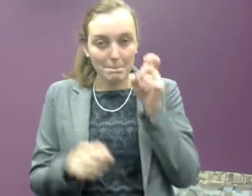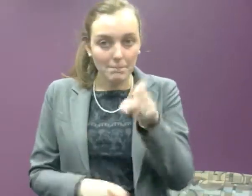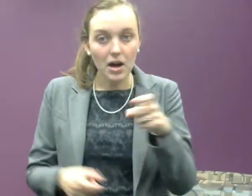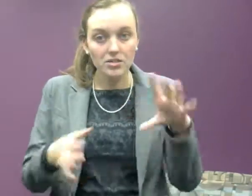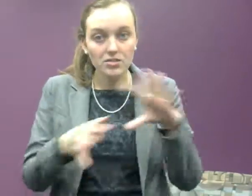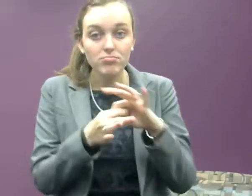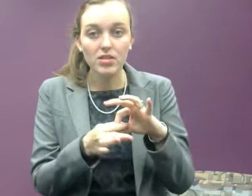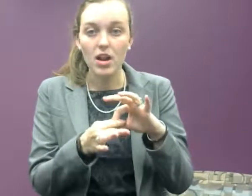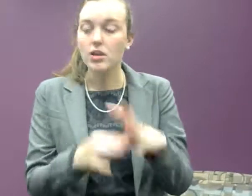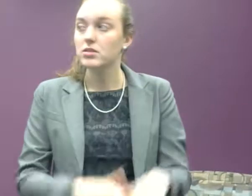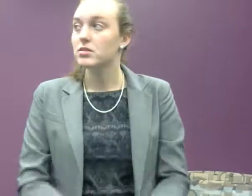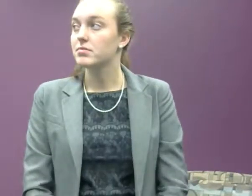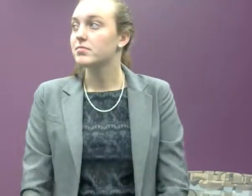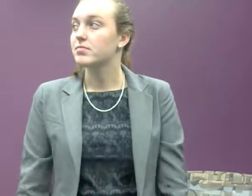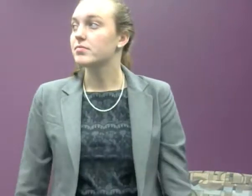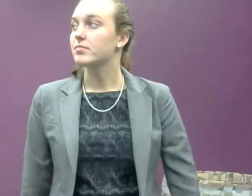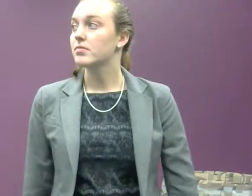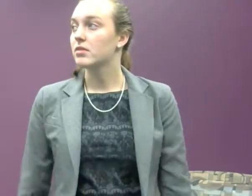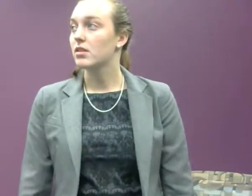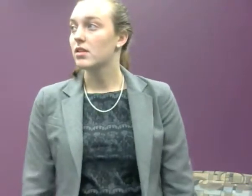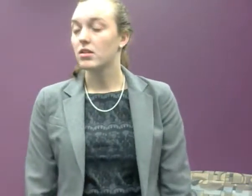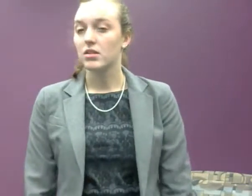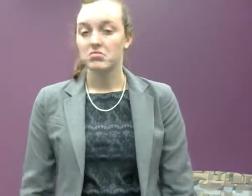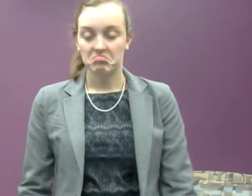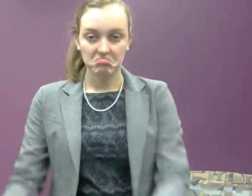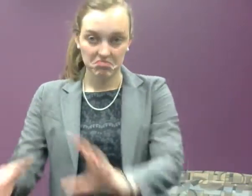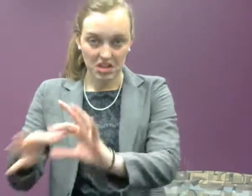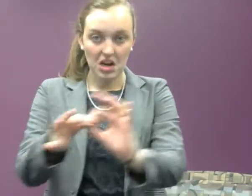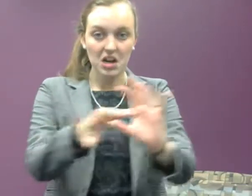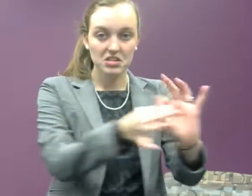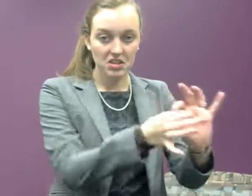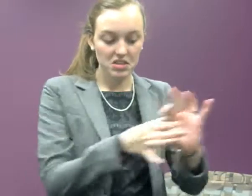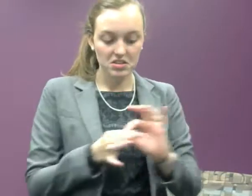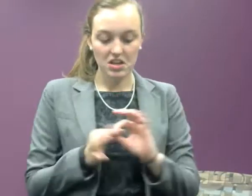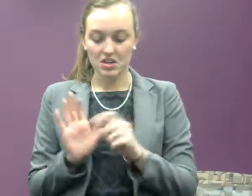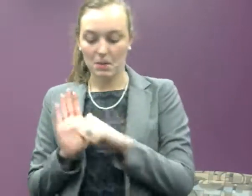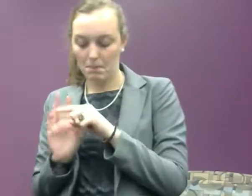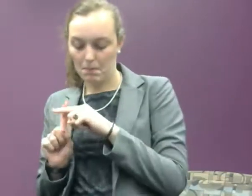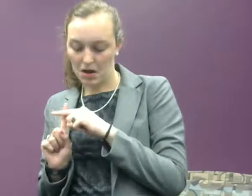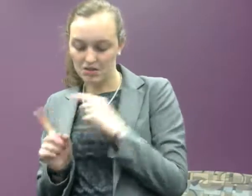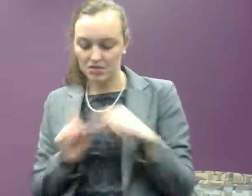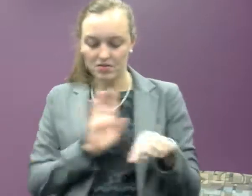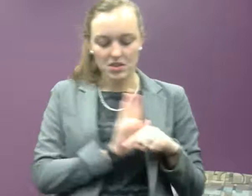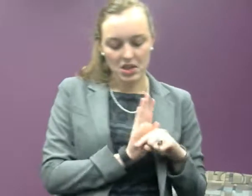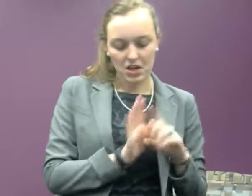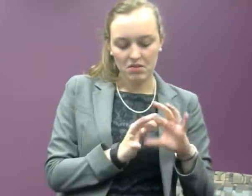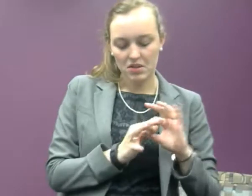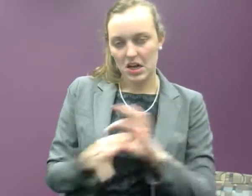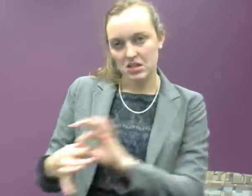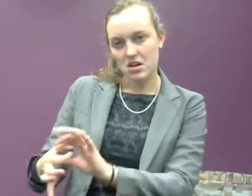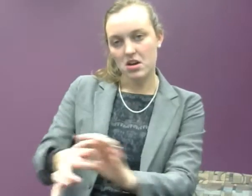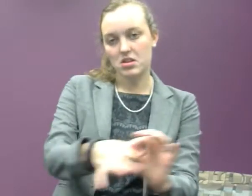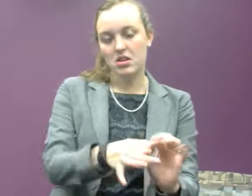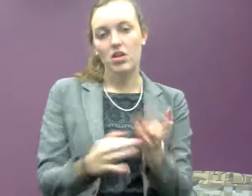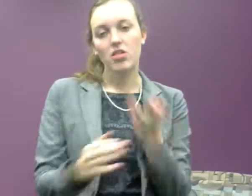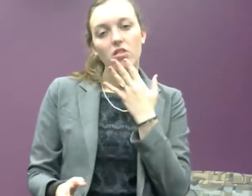negative end, so they're aligning themselves. That is part of adhesion and cohesion work. And this is